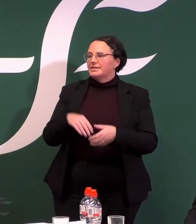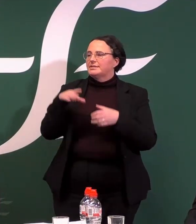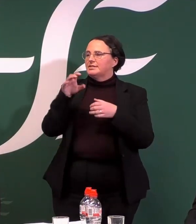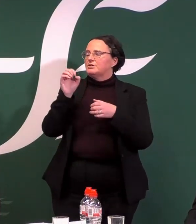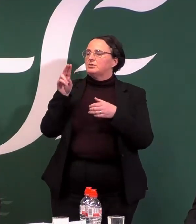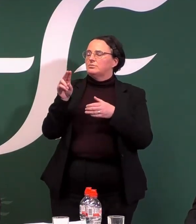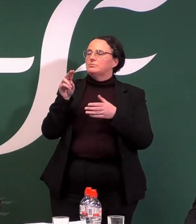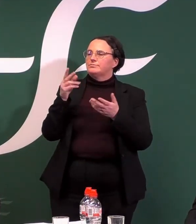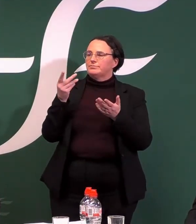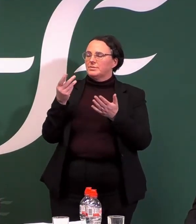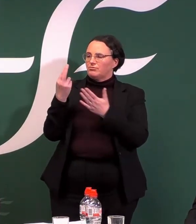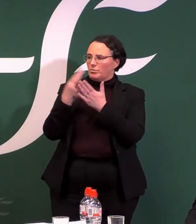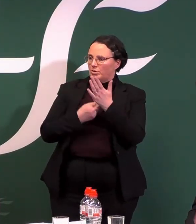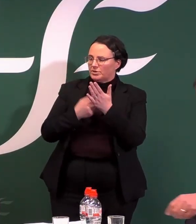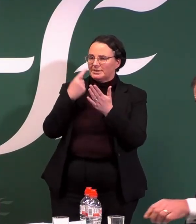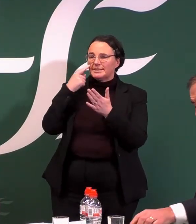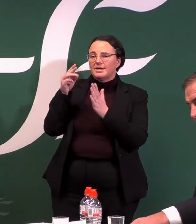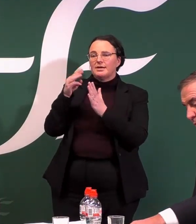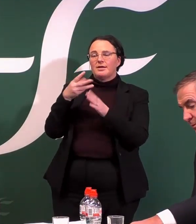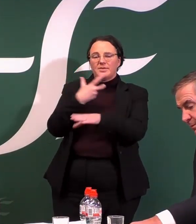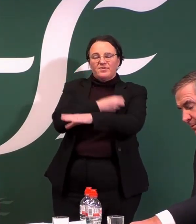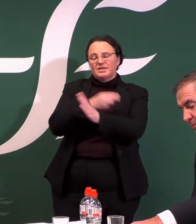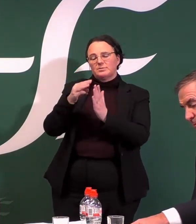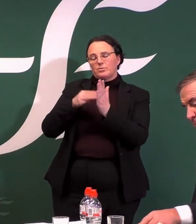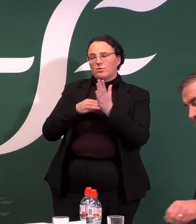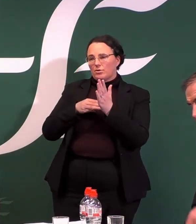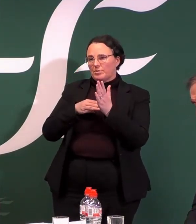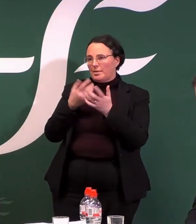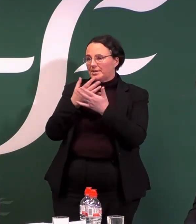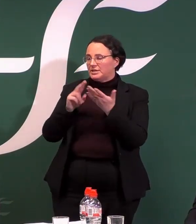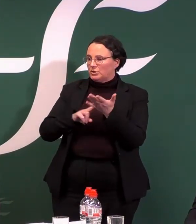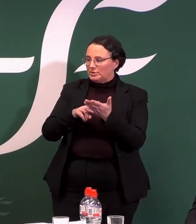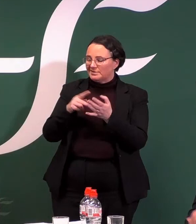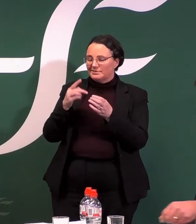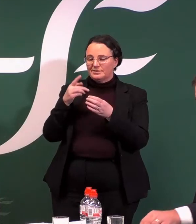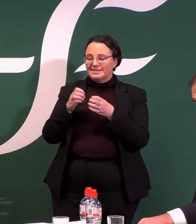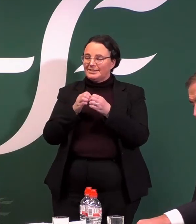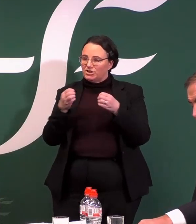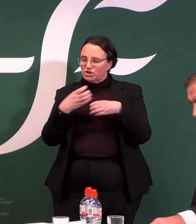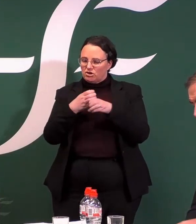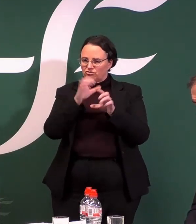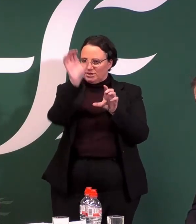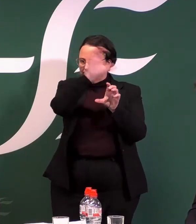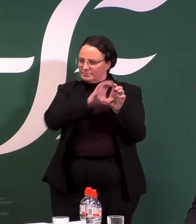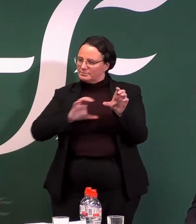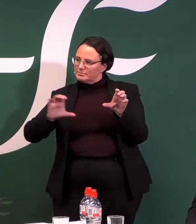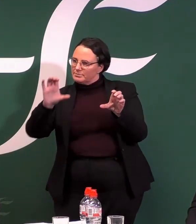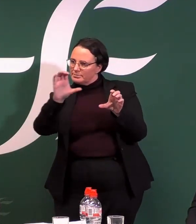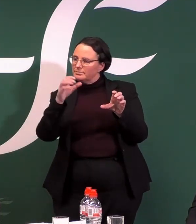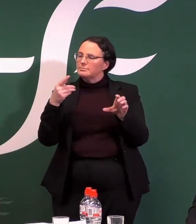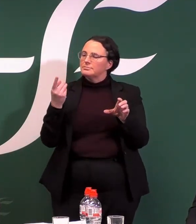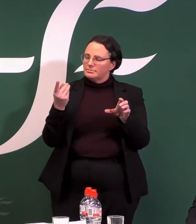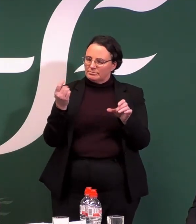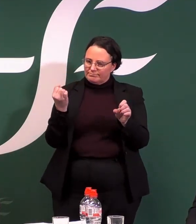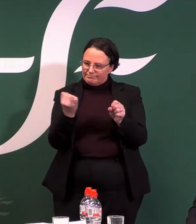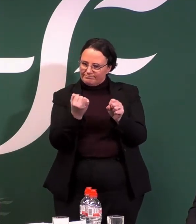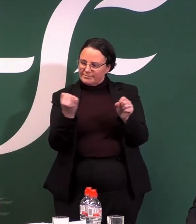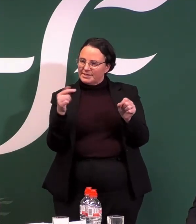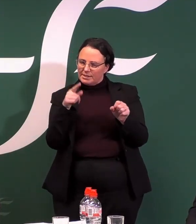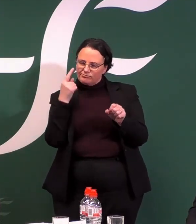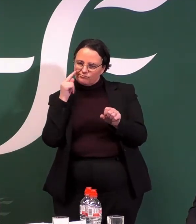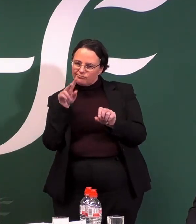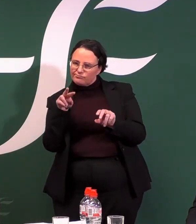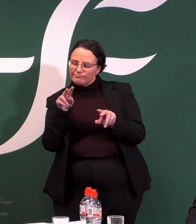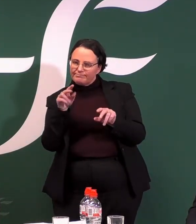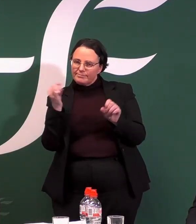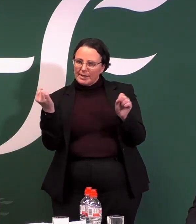the vaccine programme and uptake in each country and marked it against the